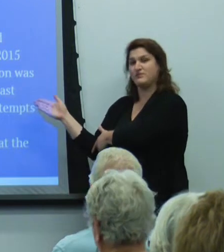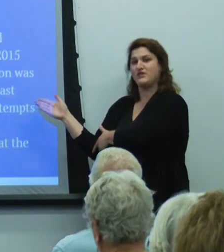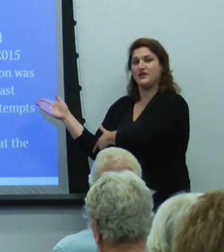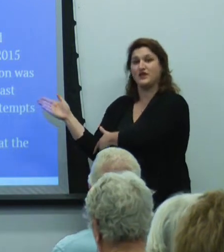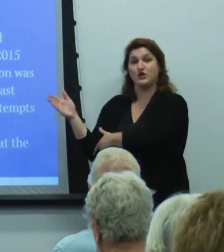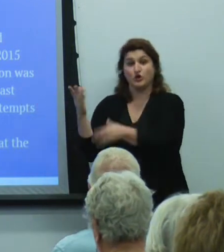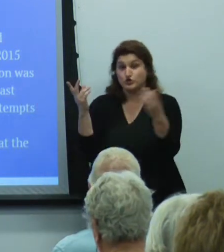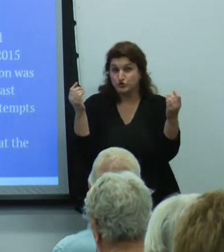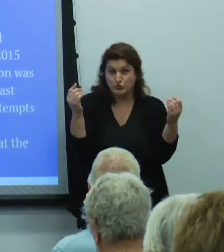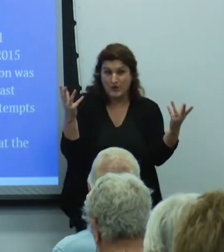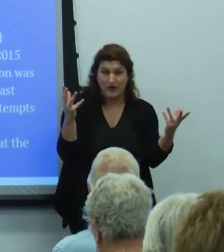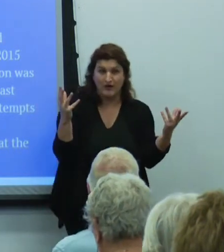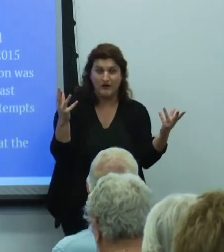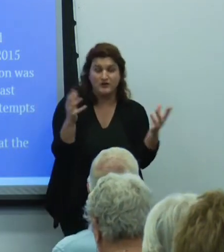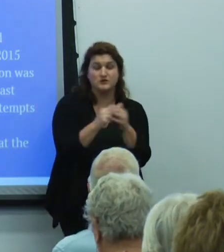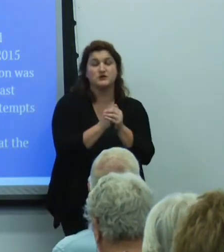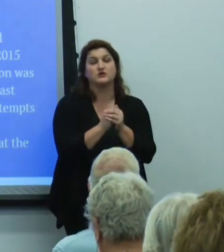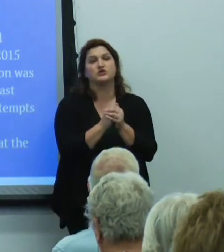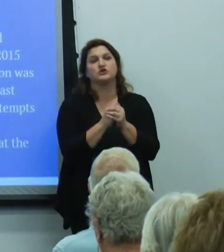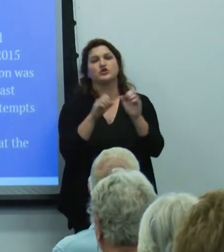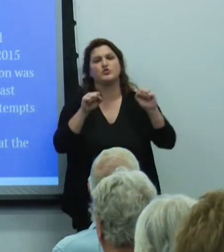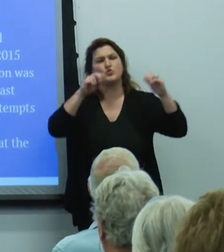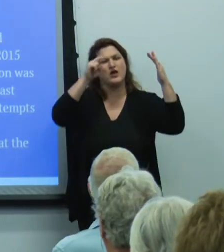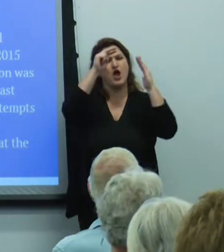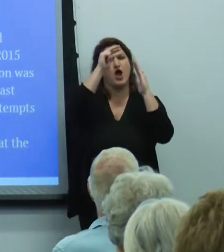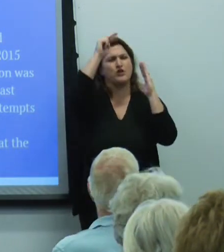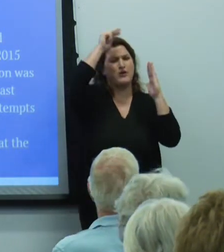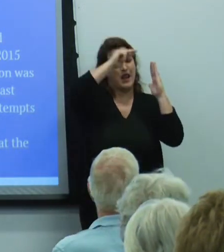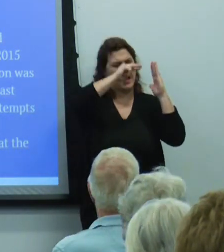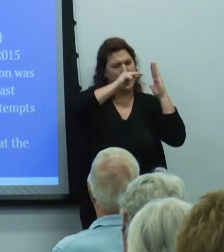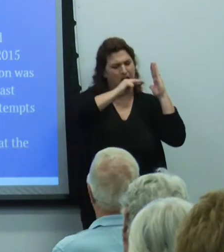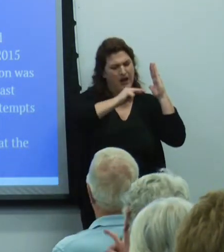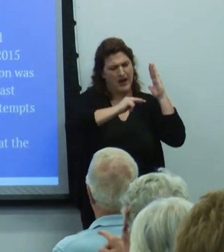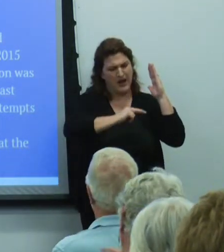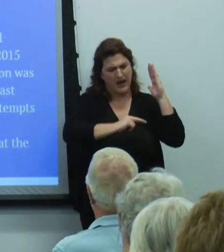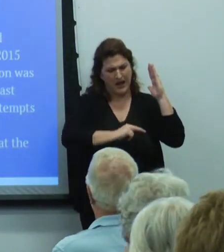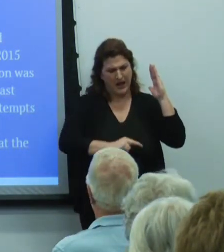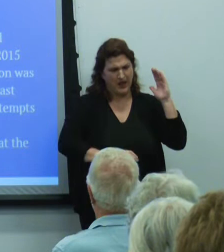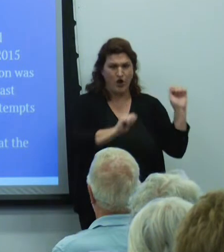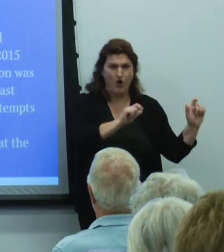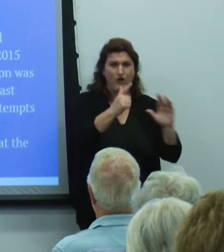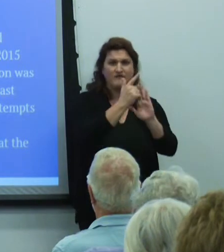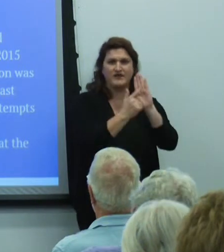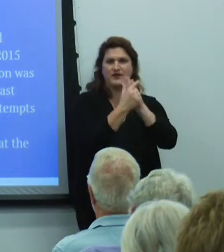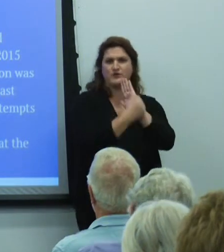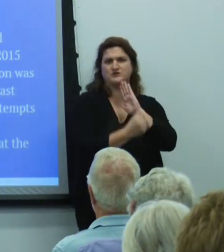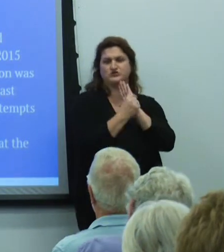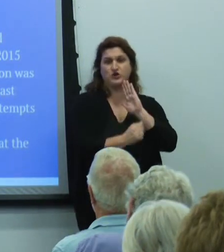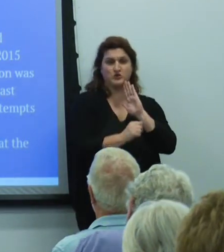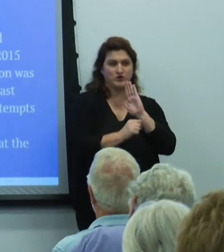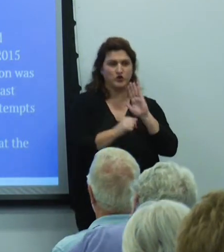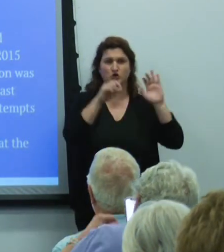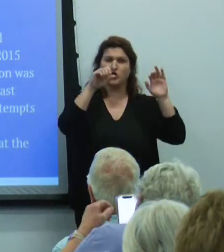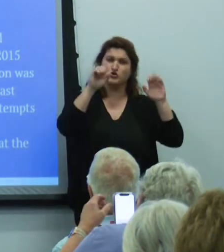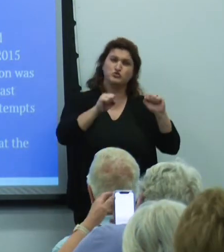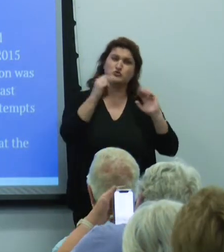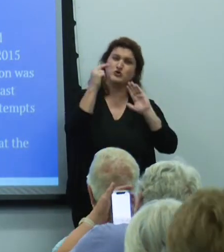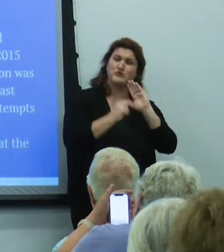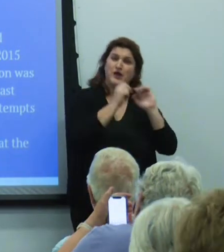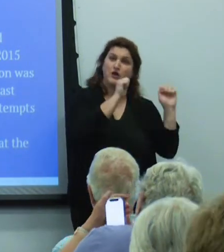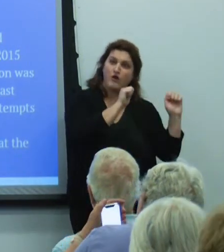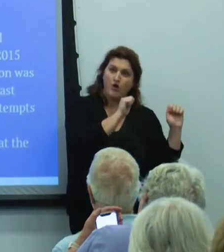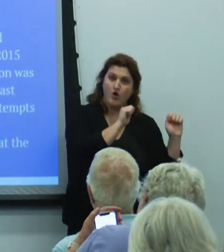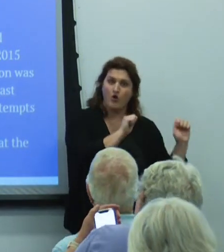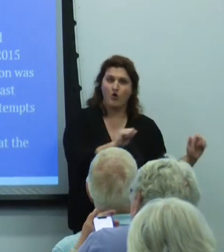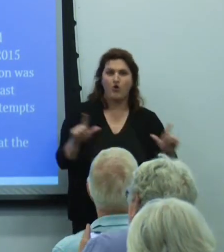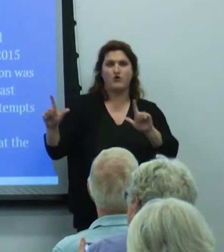And what you can do there is you can read all of the legal briefs. You can check out all of the different ways that folks